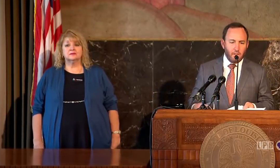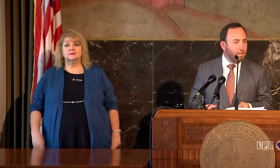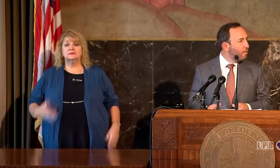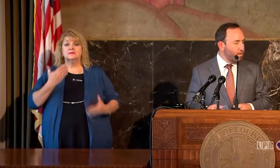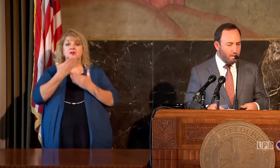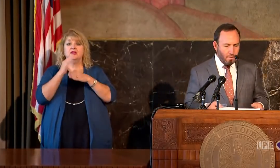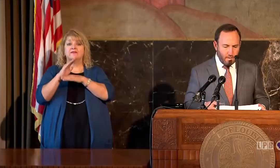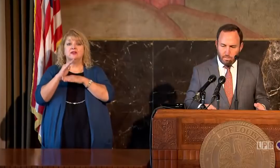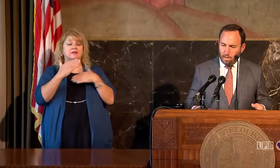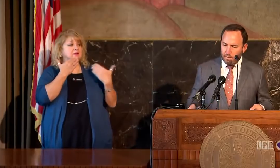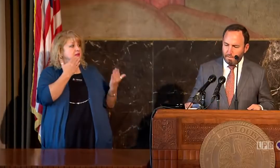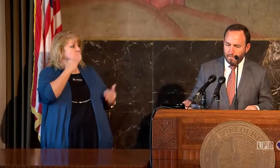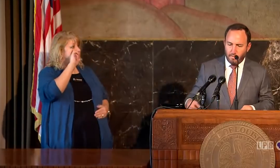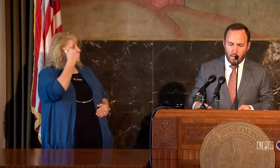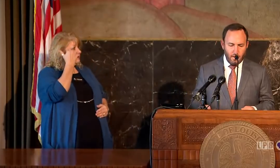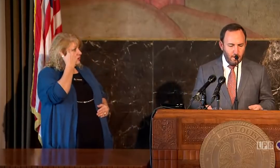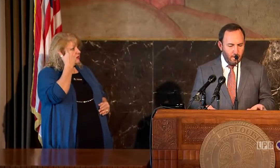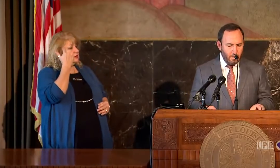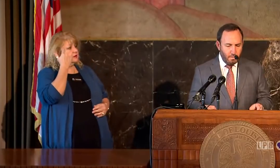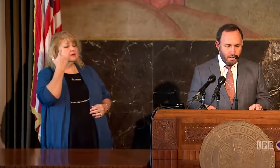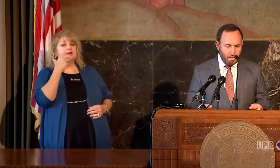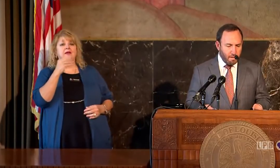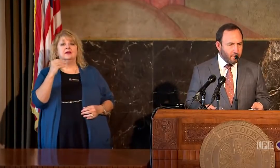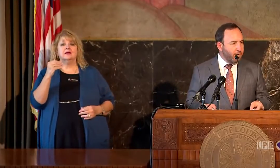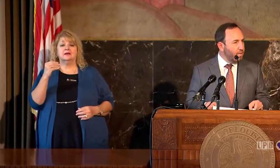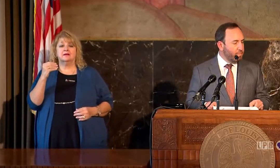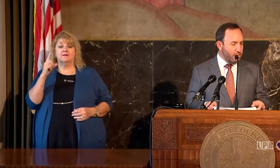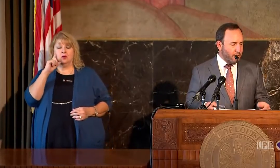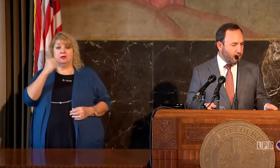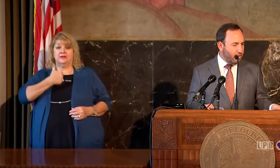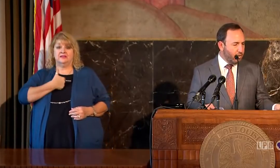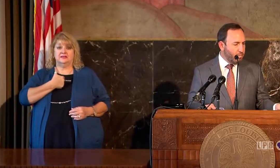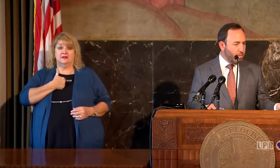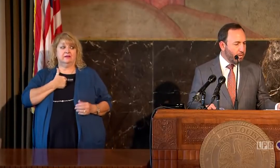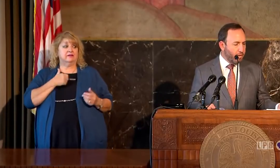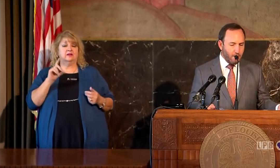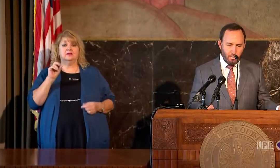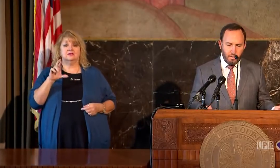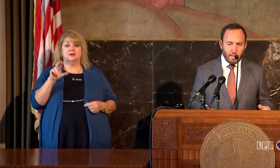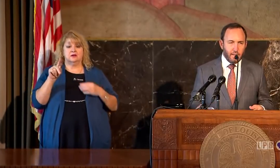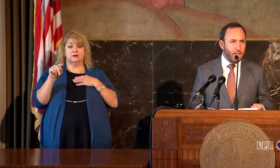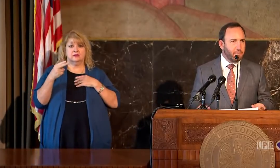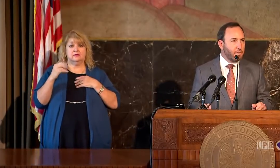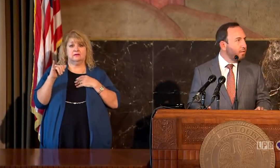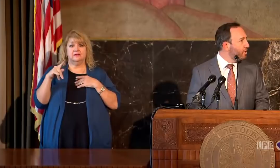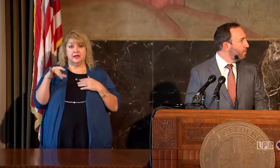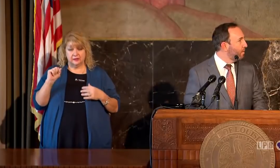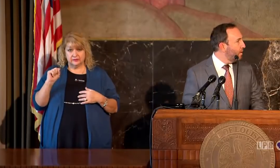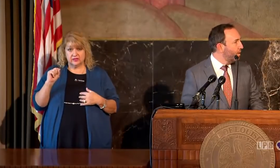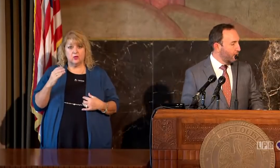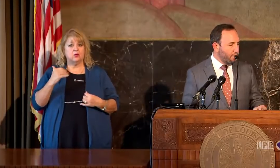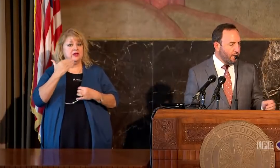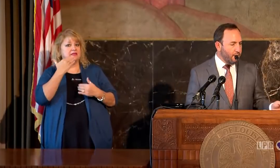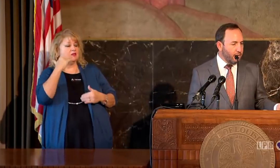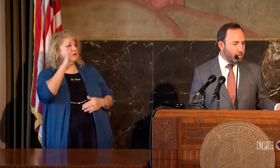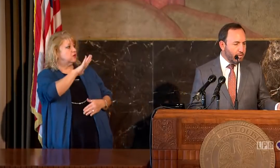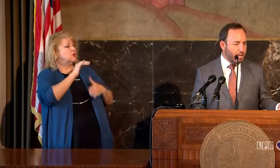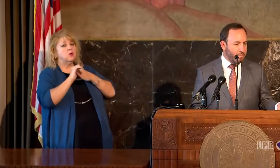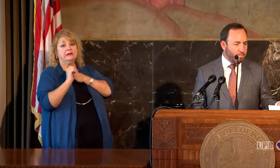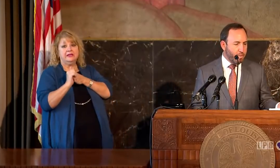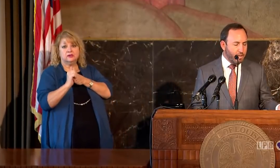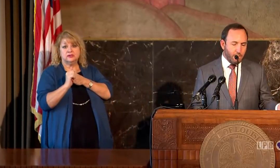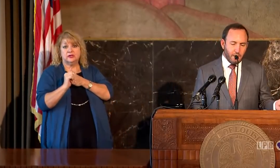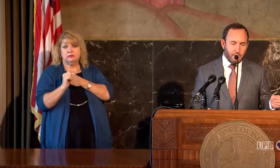Good afternoon. Thank you, Governor. On behalf of myself, Dr. Phillips, and the Department of Health, we thank you again for your leadership throughout